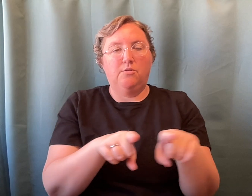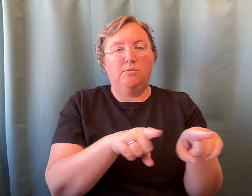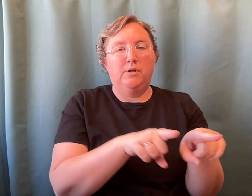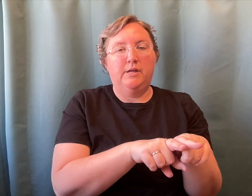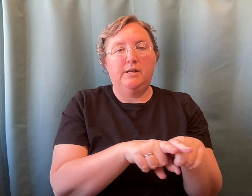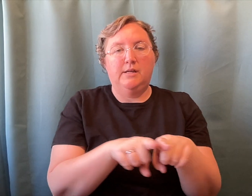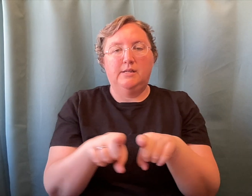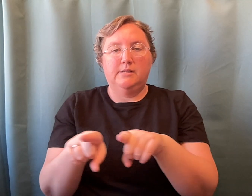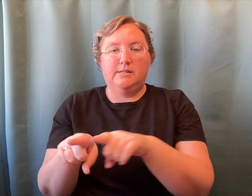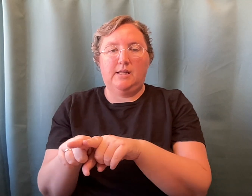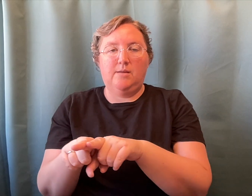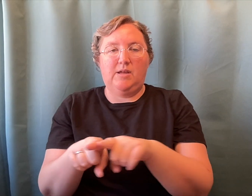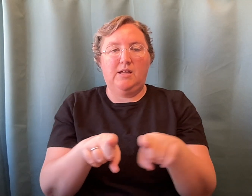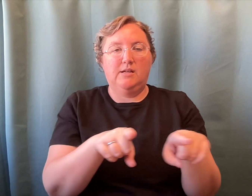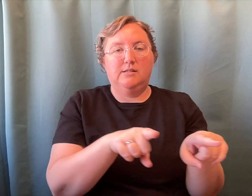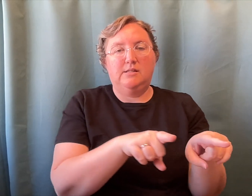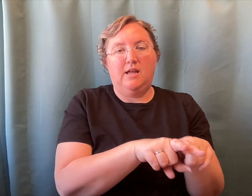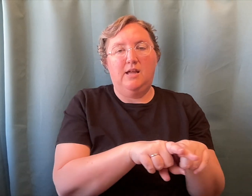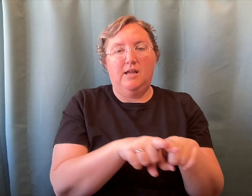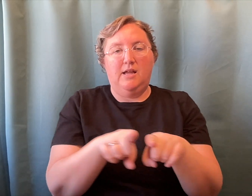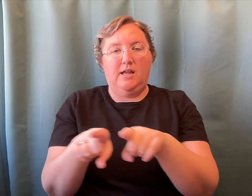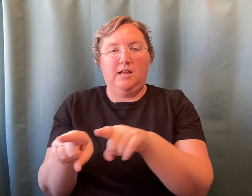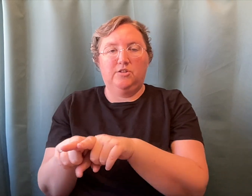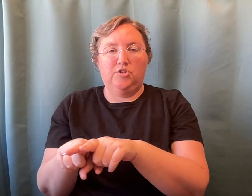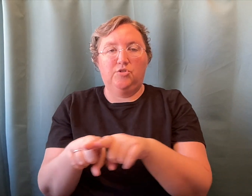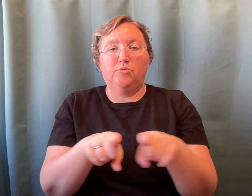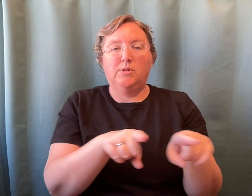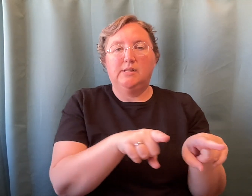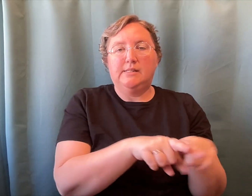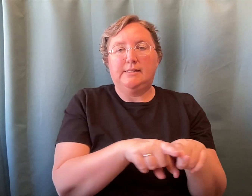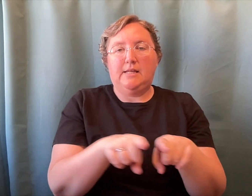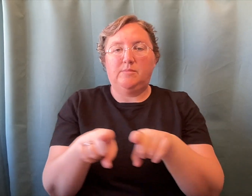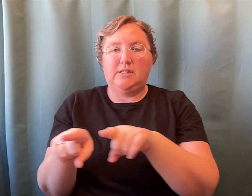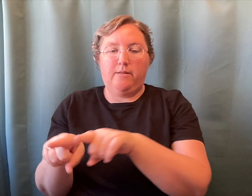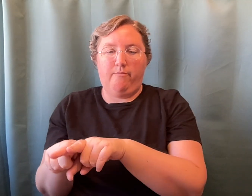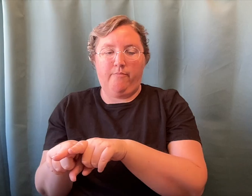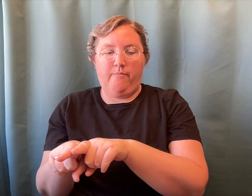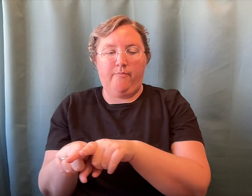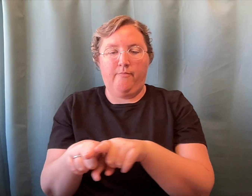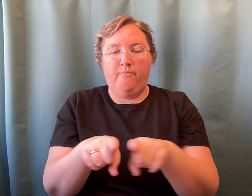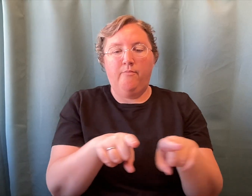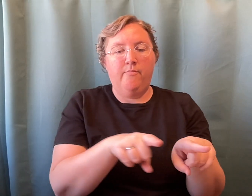Also, same as, and to, same, same.